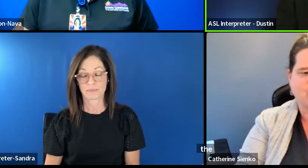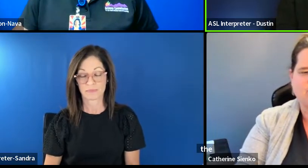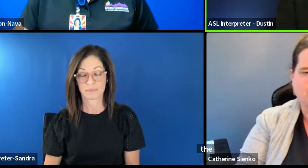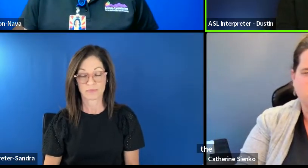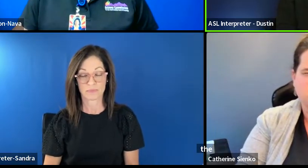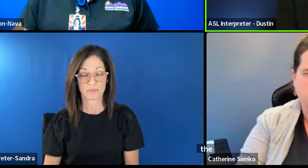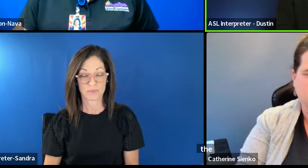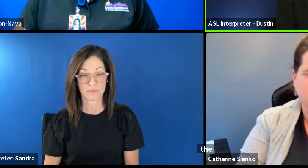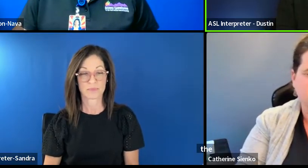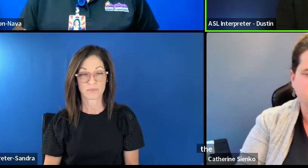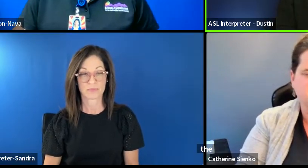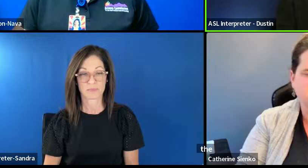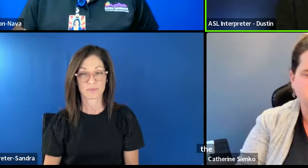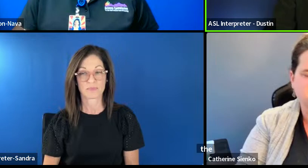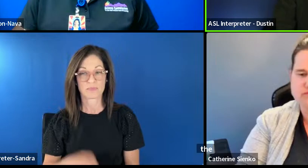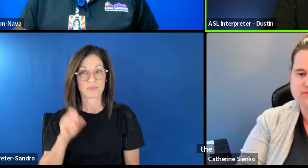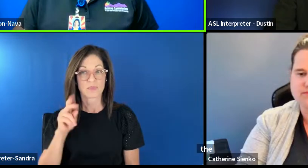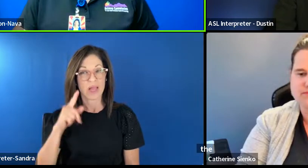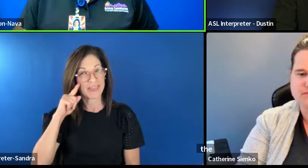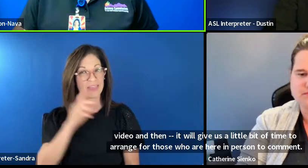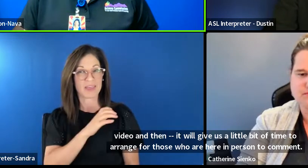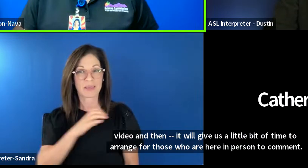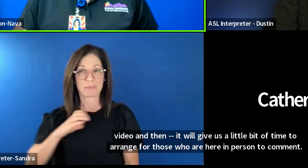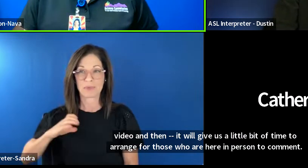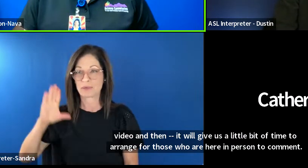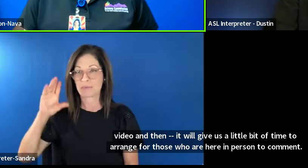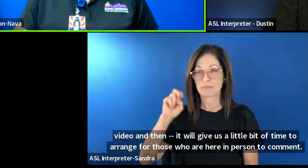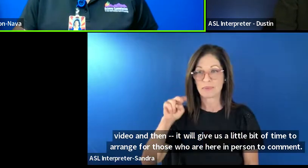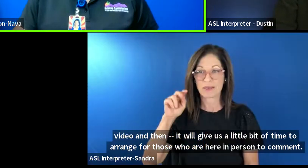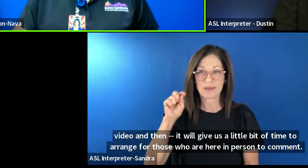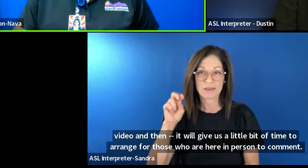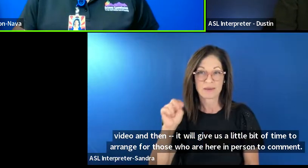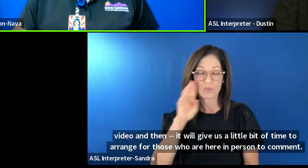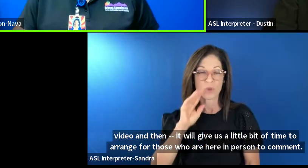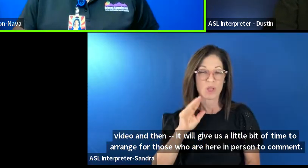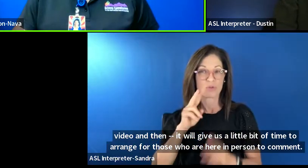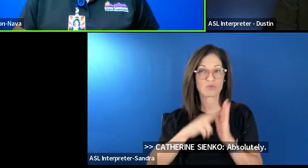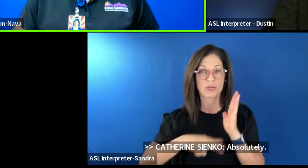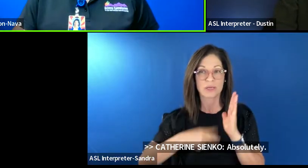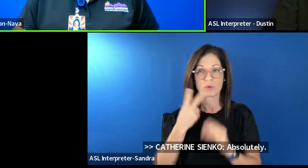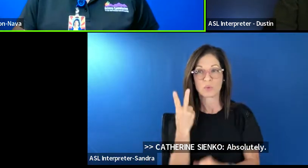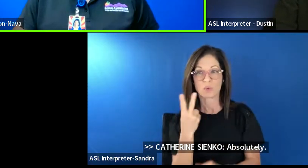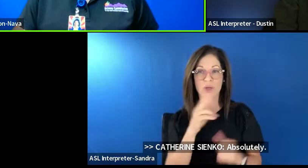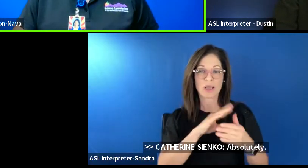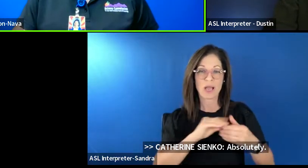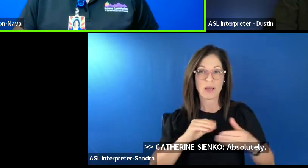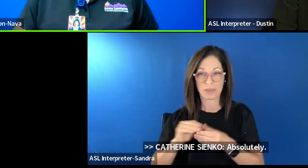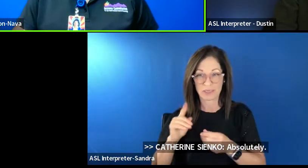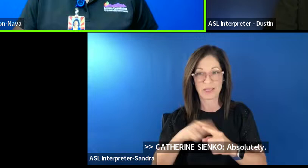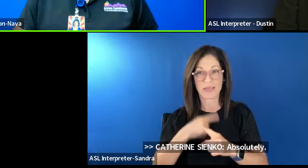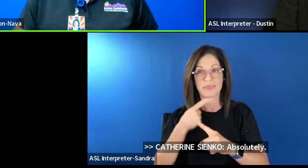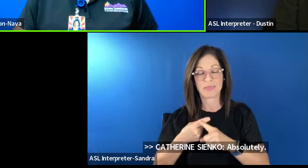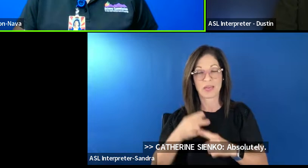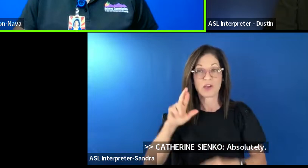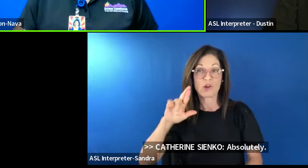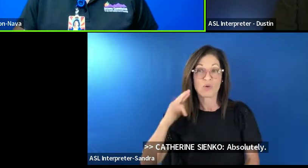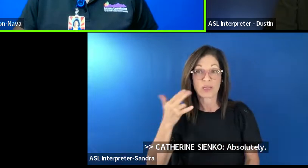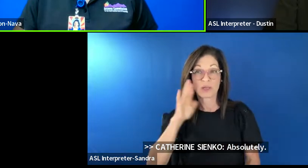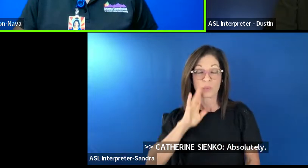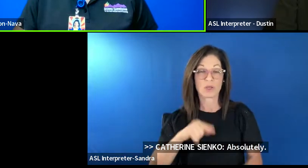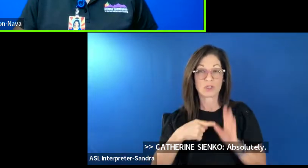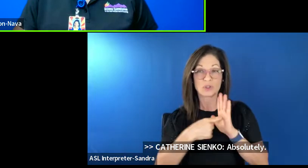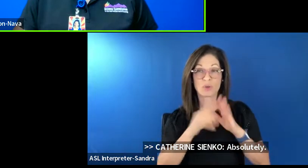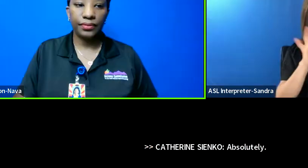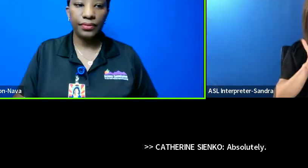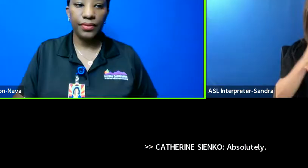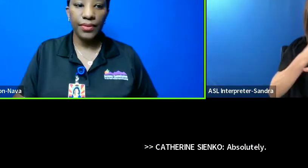Absolutely. Okay. So I think Commissioner Benton will be reading those 2 comments. And then we'll have Ricky play the video after those 2 comments are